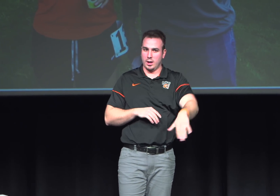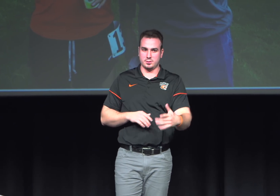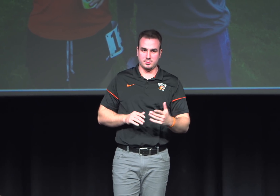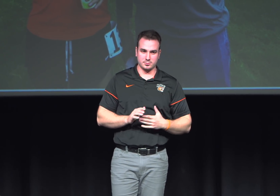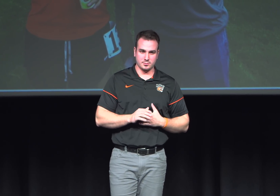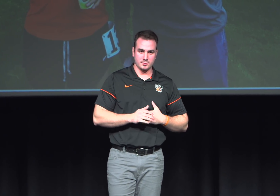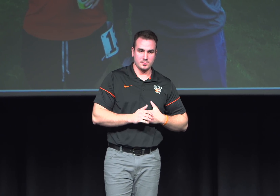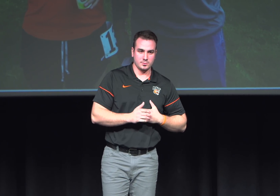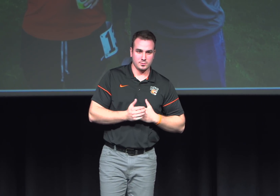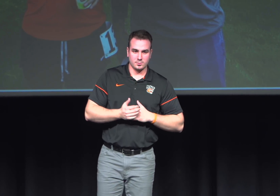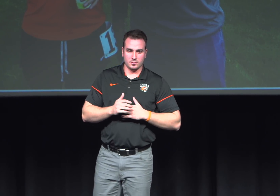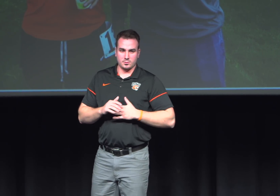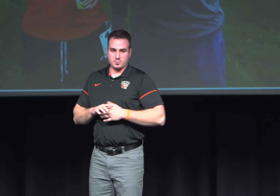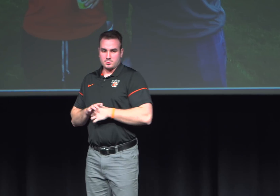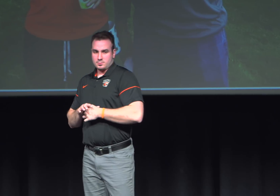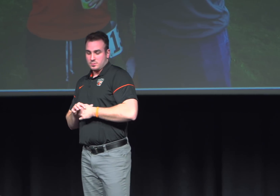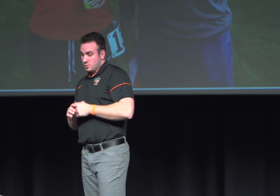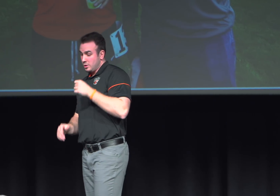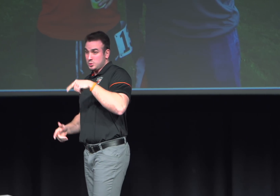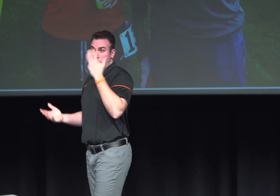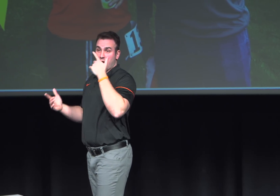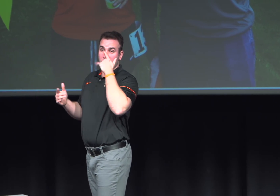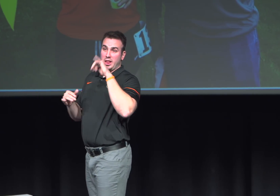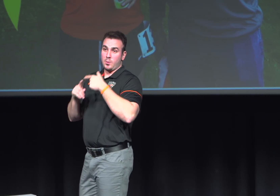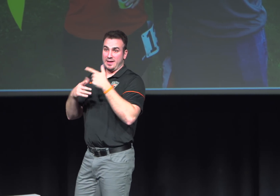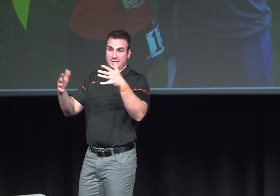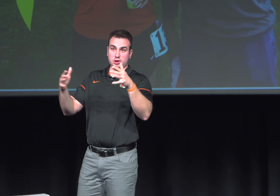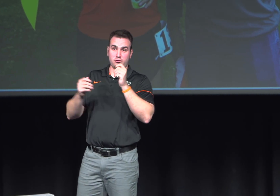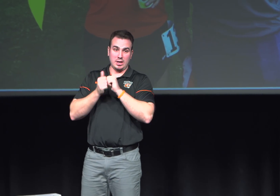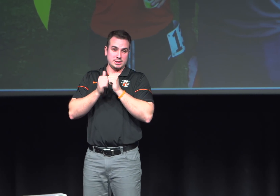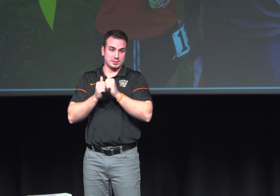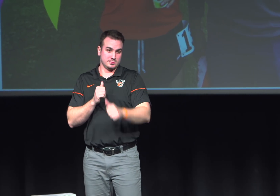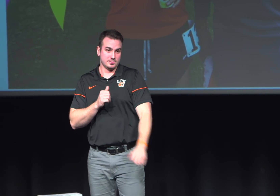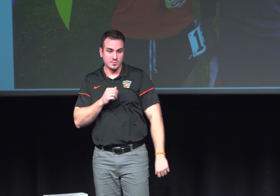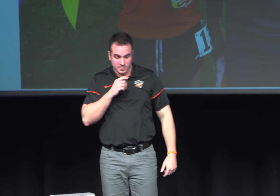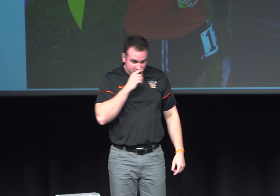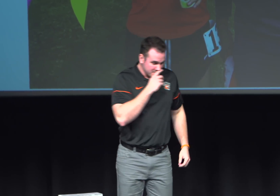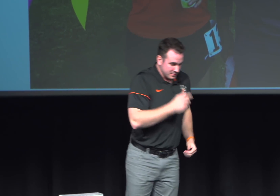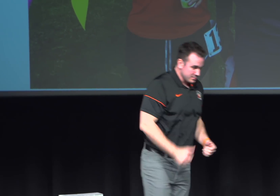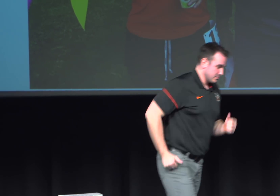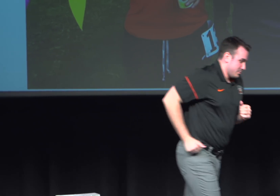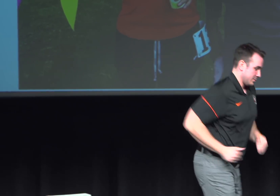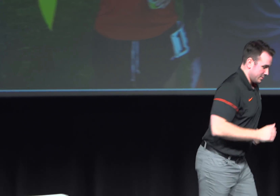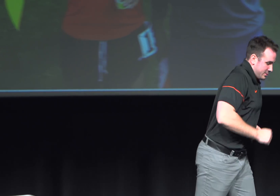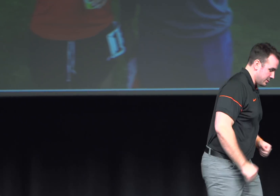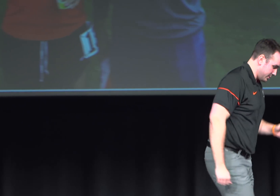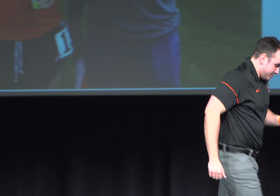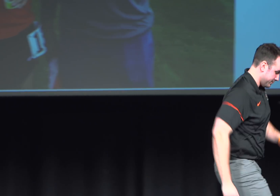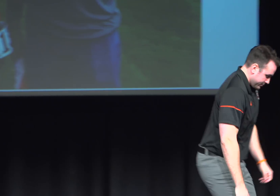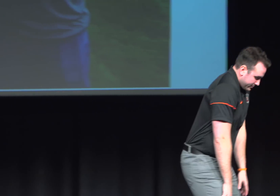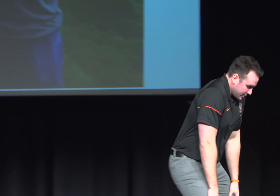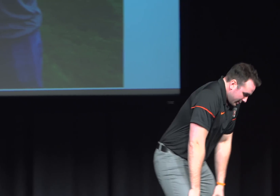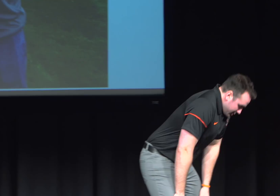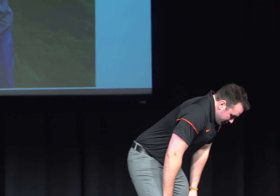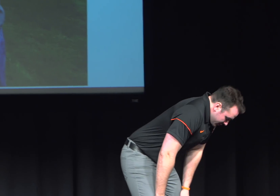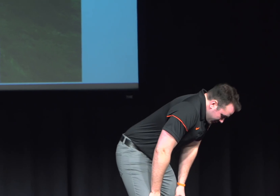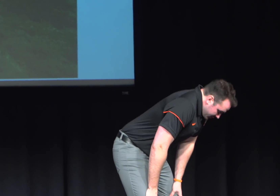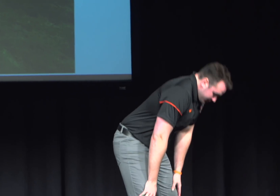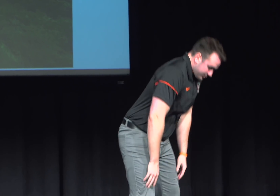a 5-minute pace the entire time, a 5-minute mile pace. So, and I was just standing past the finish line, but this is what he looked